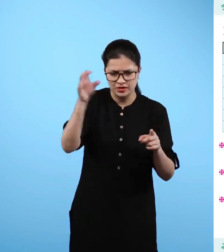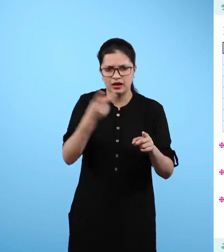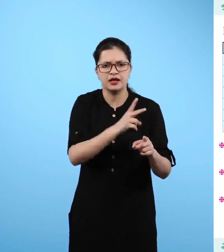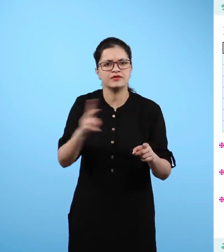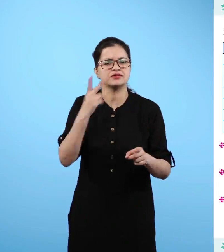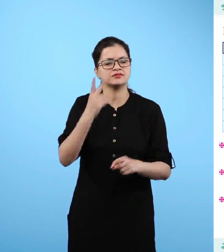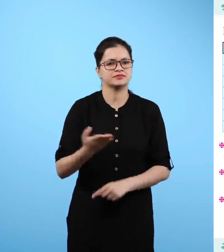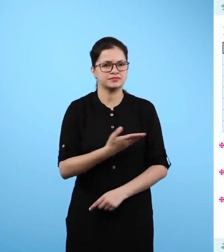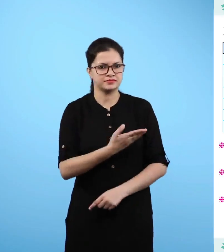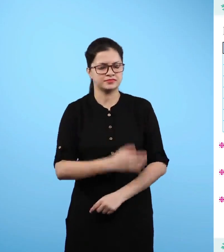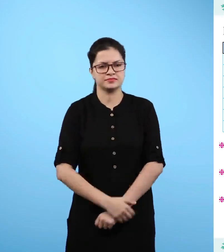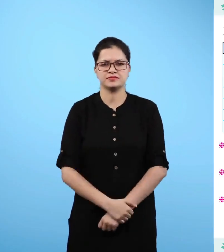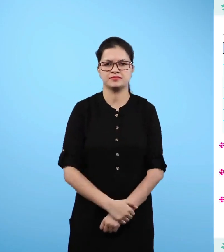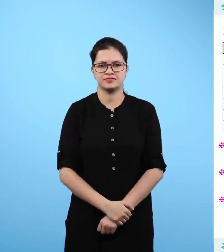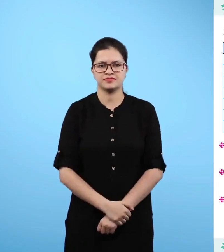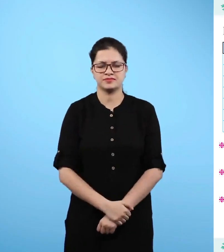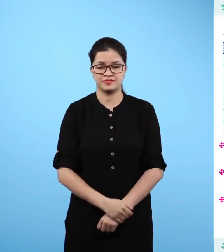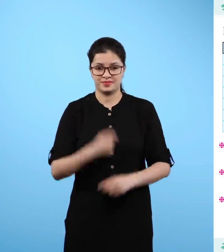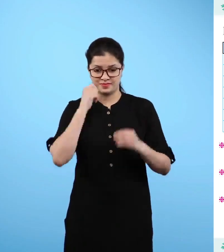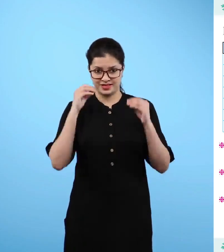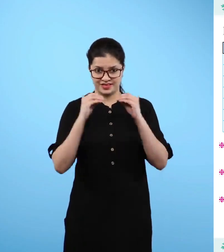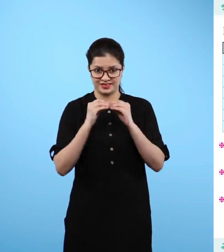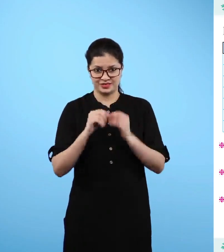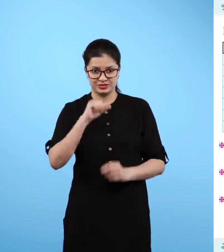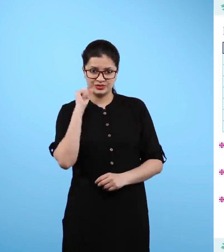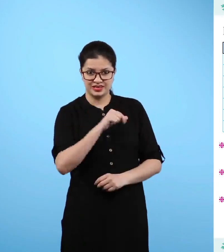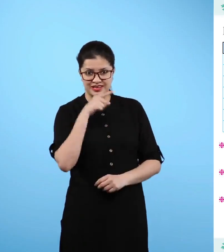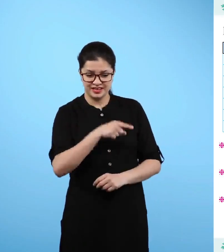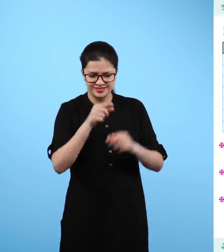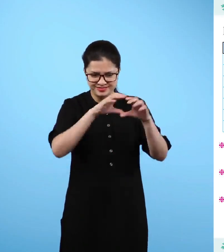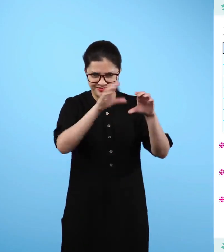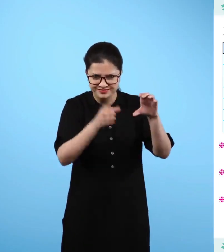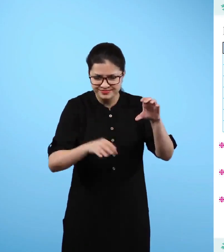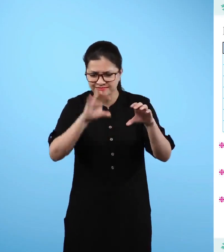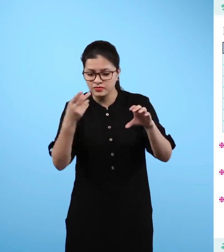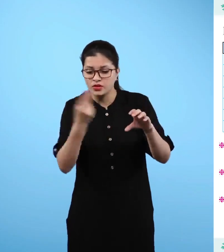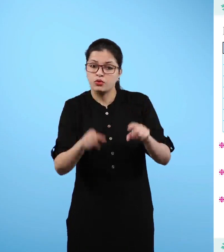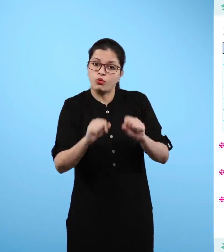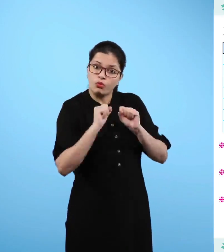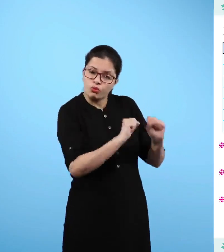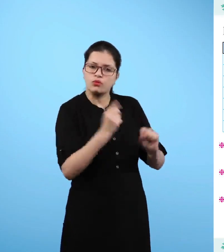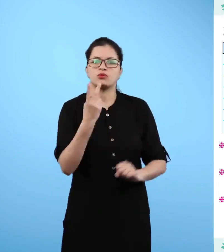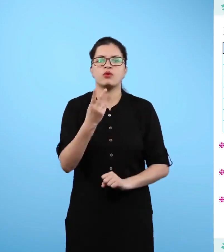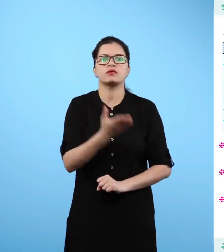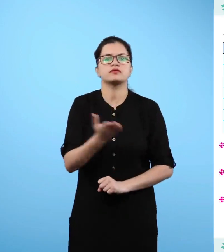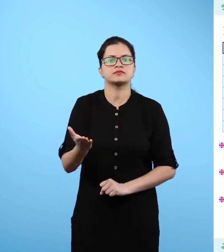square grid on which two different shapes drawn by Buddha can be seen.